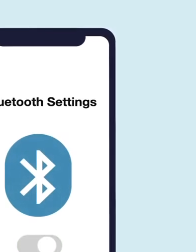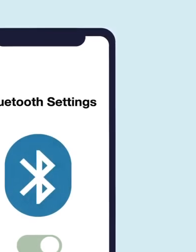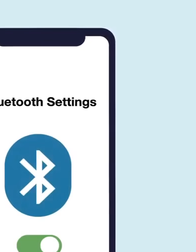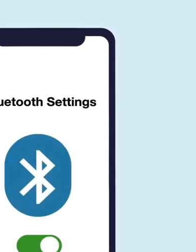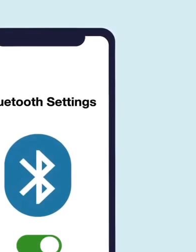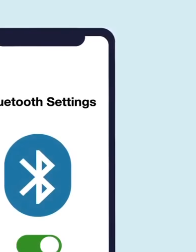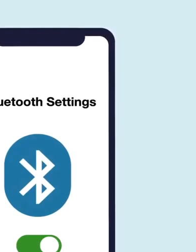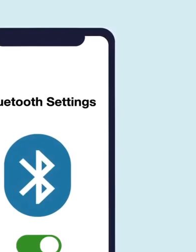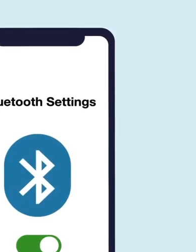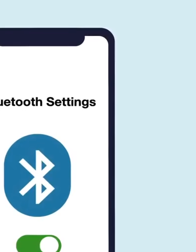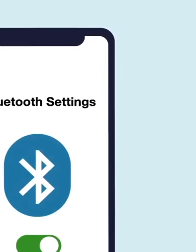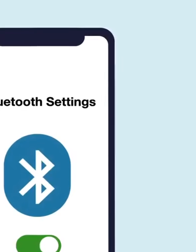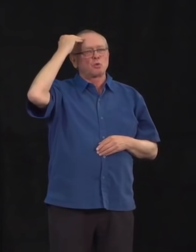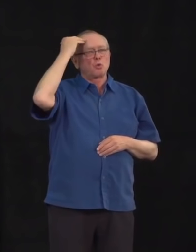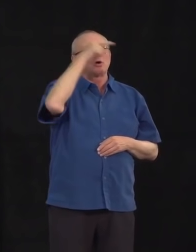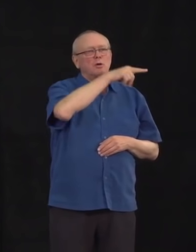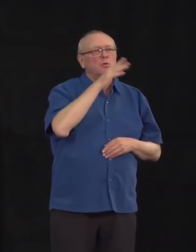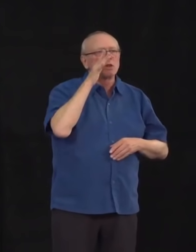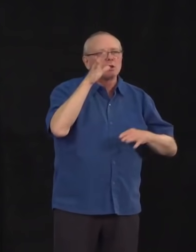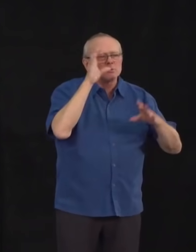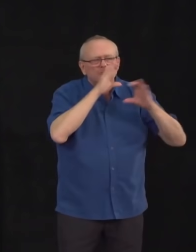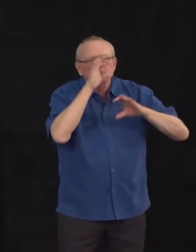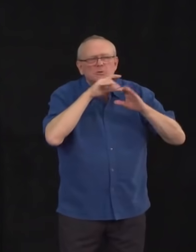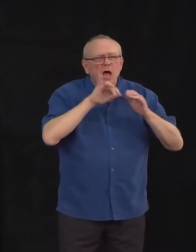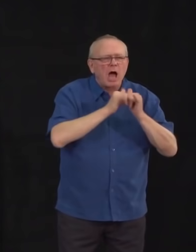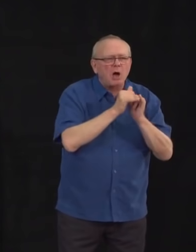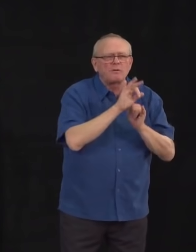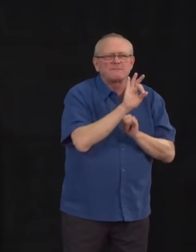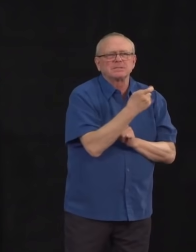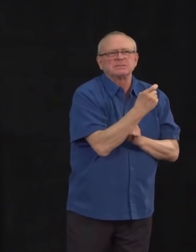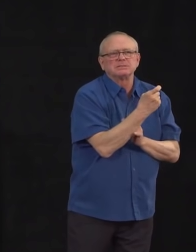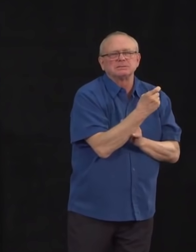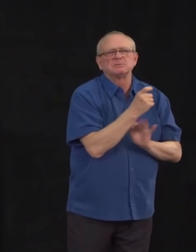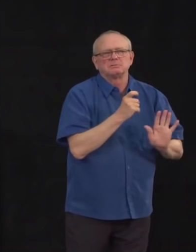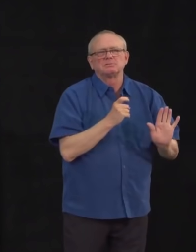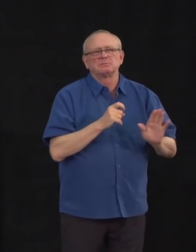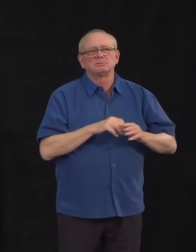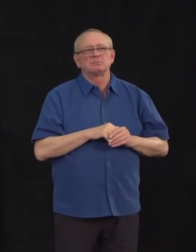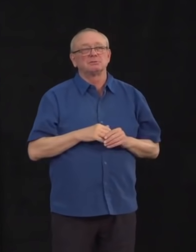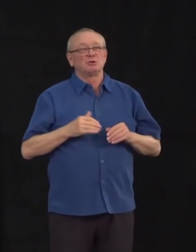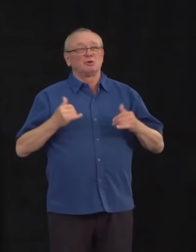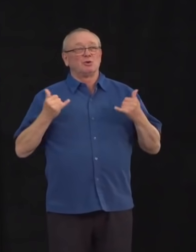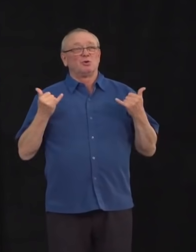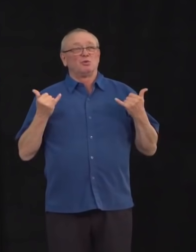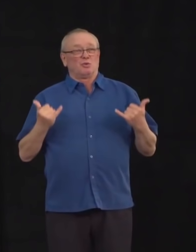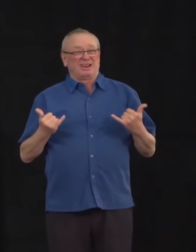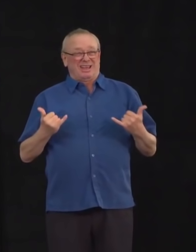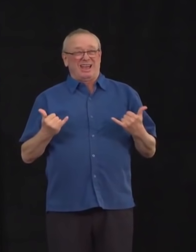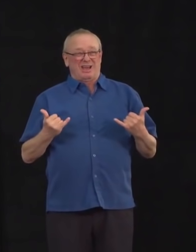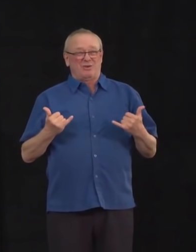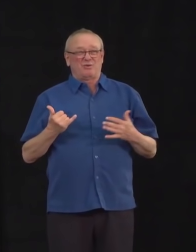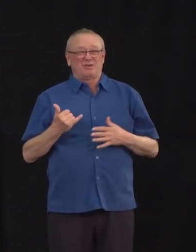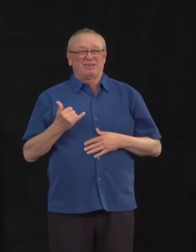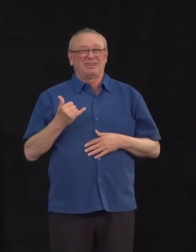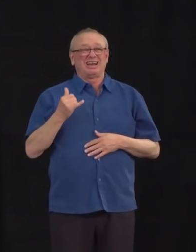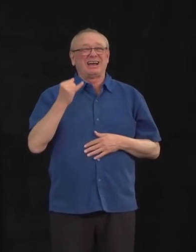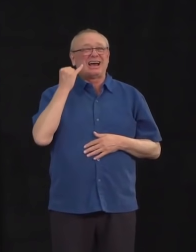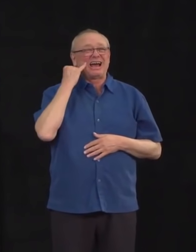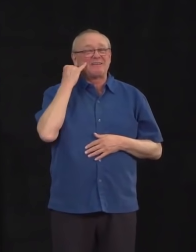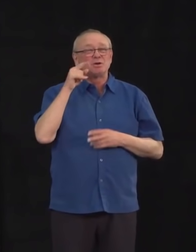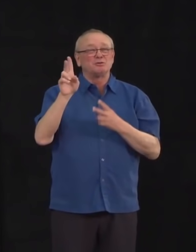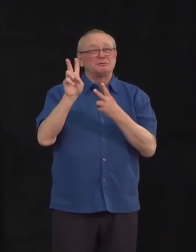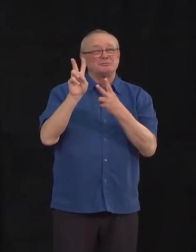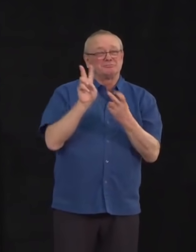forward. And for the current moment, there are certain steps that have been articulated when people do download the app